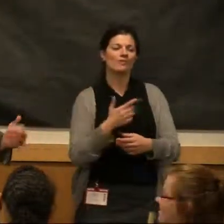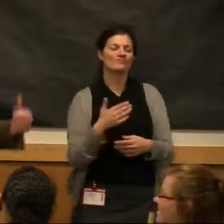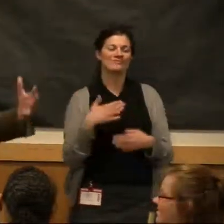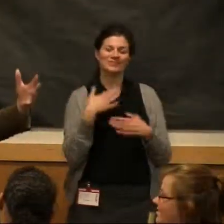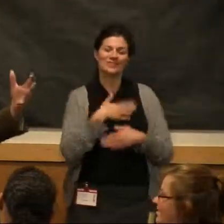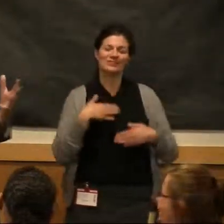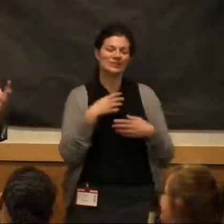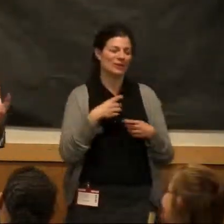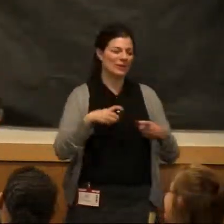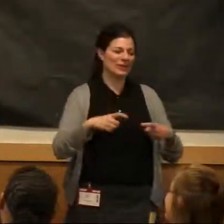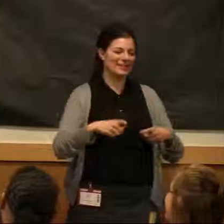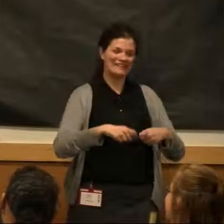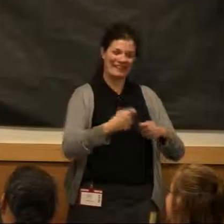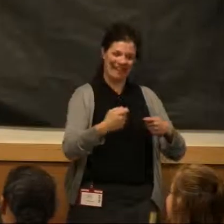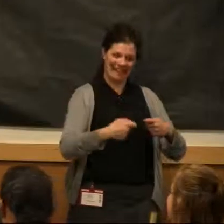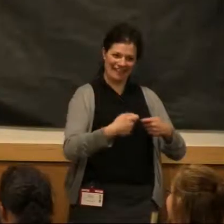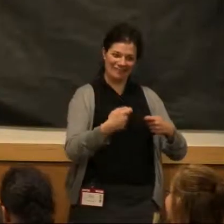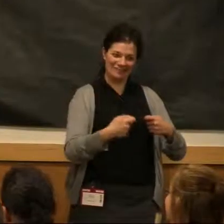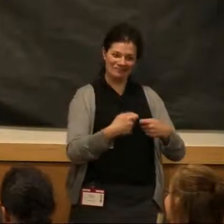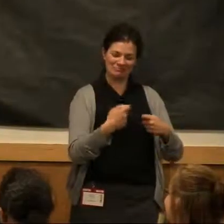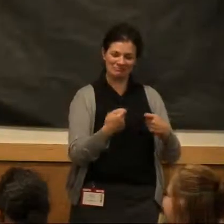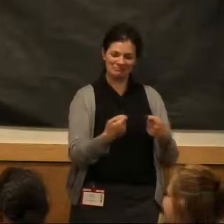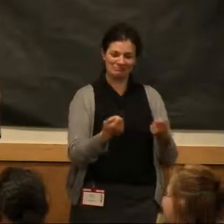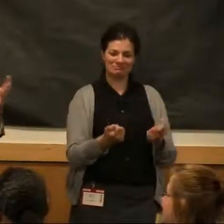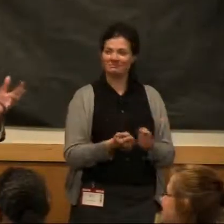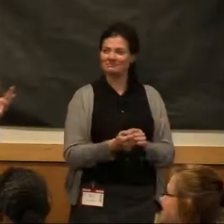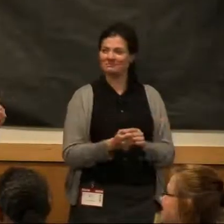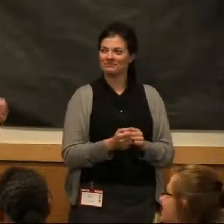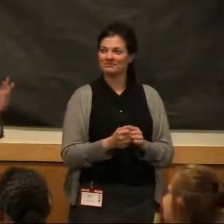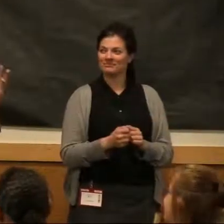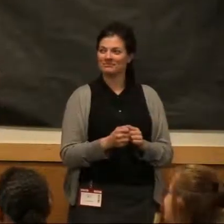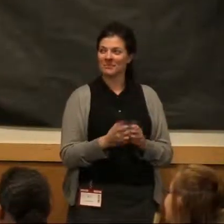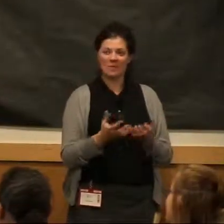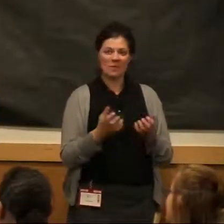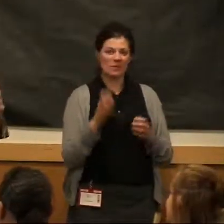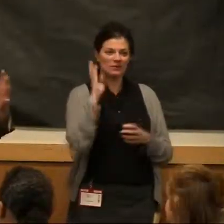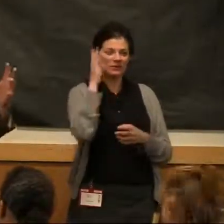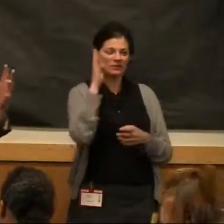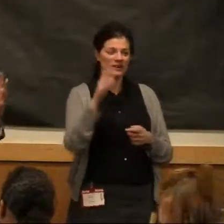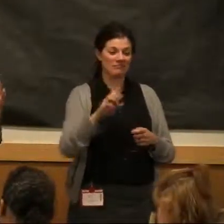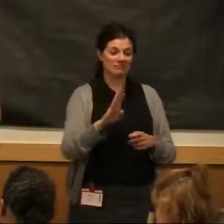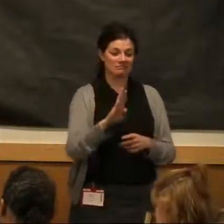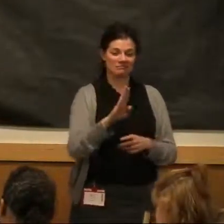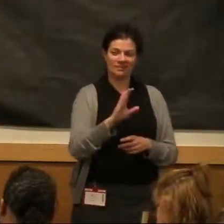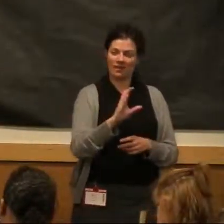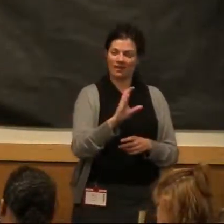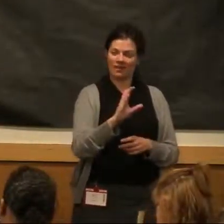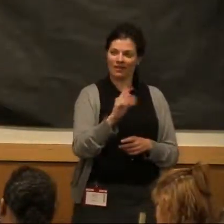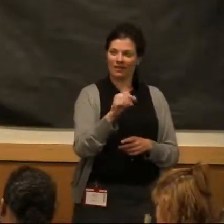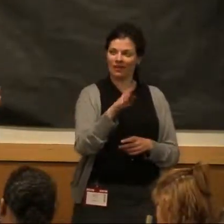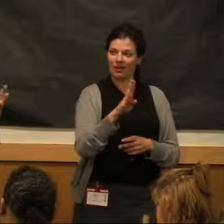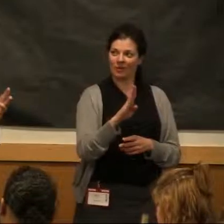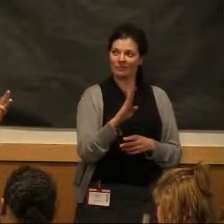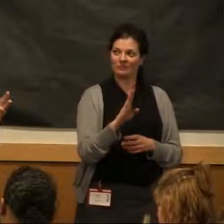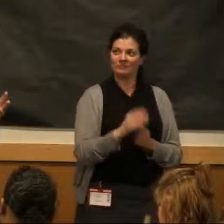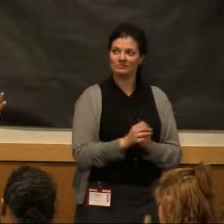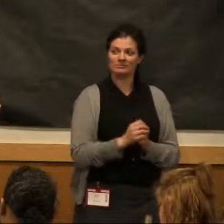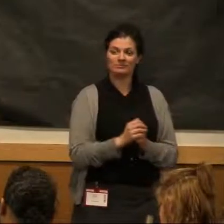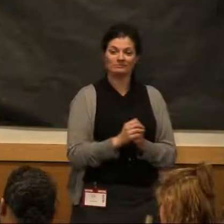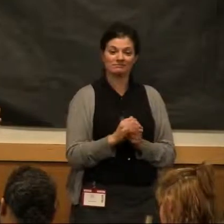example. We want to create a knitting club. And many times that's exactly what happens, and students get together